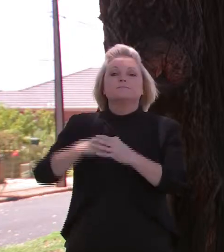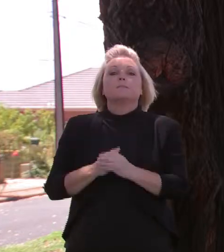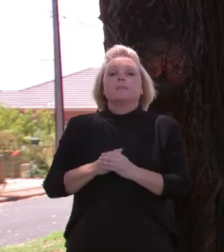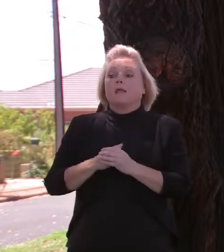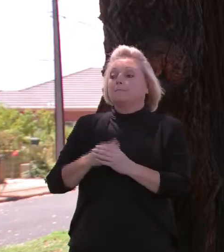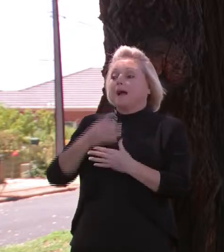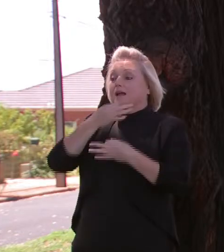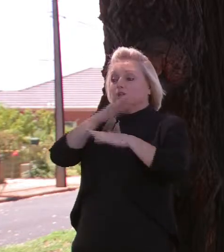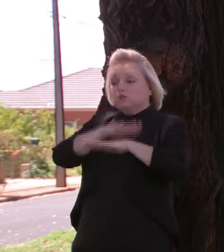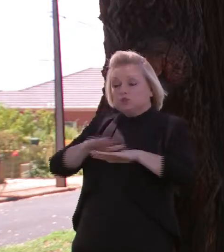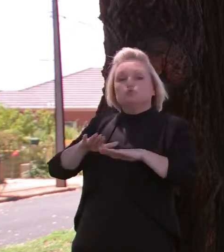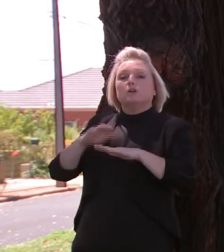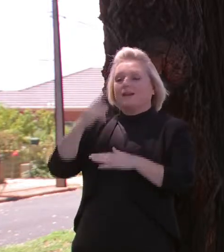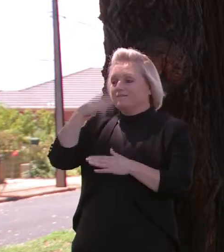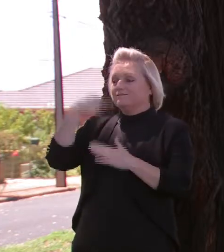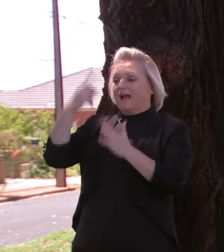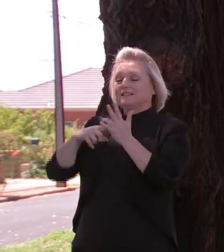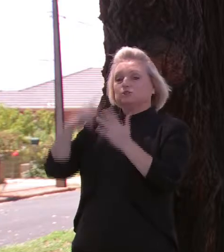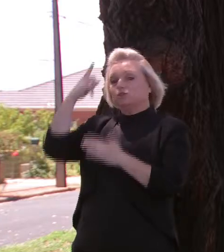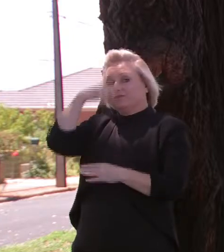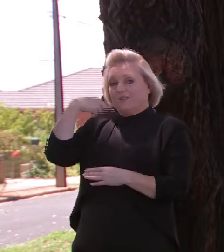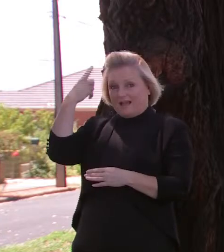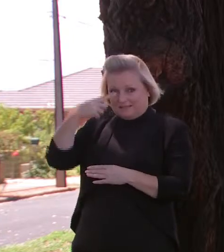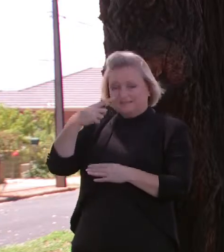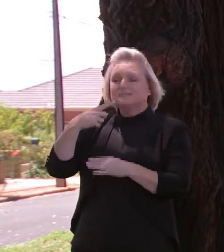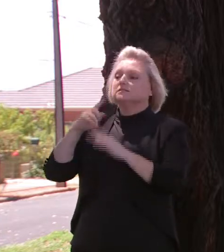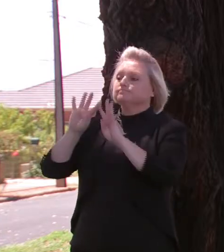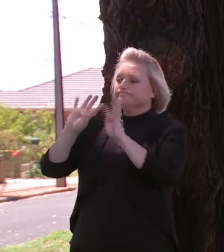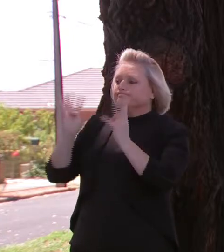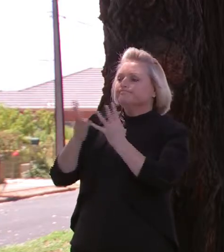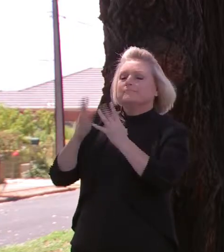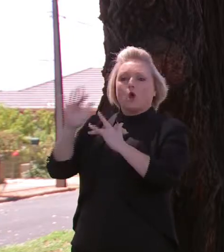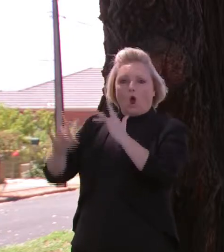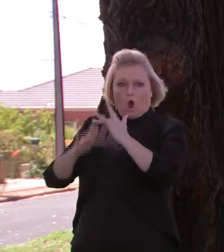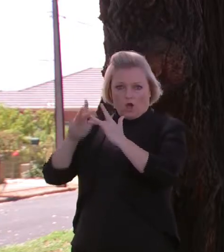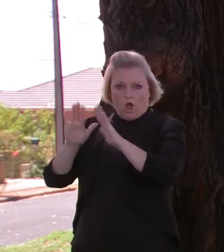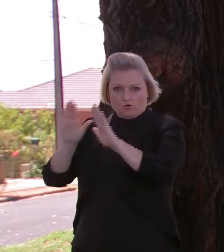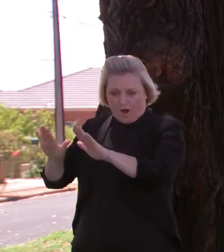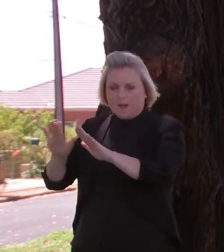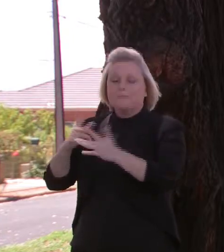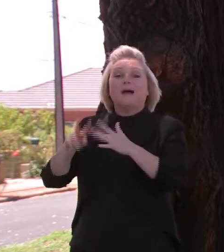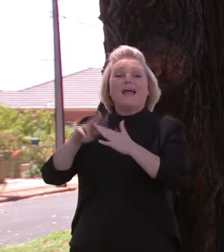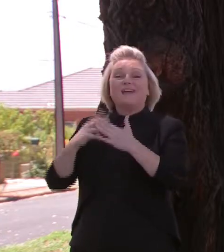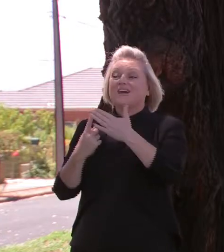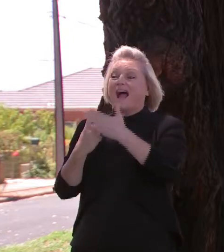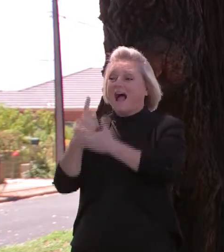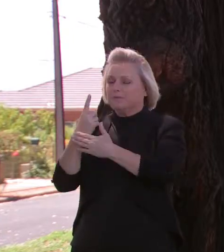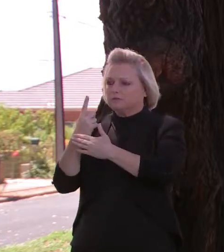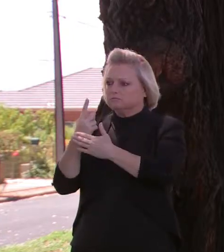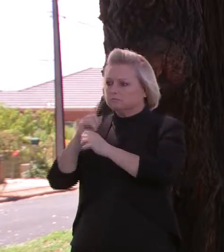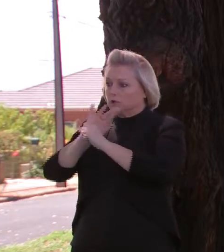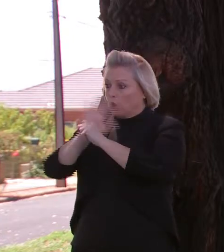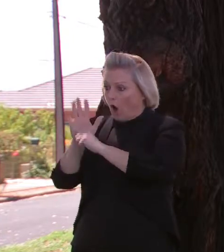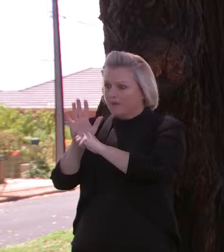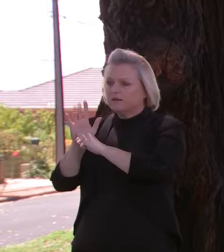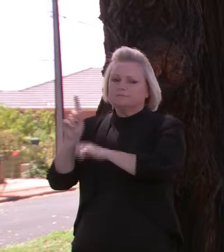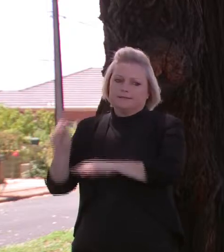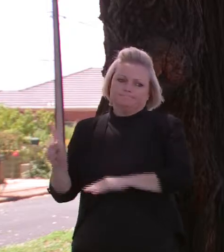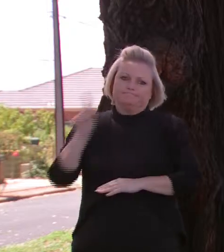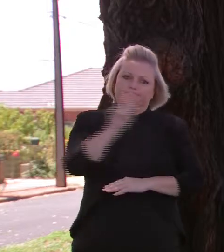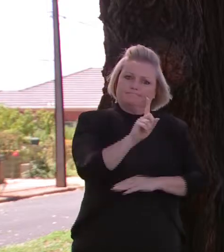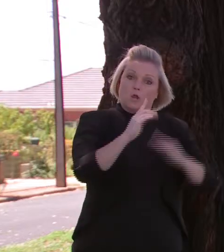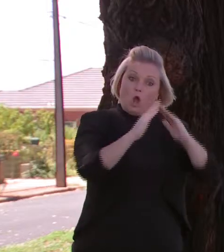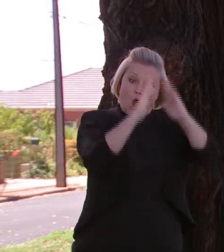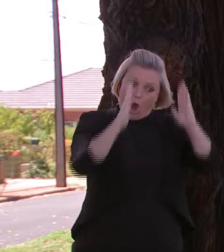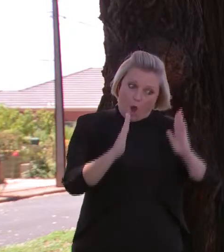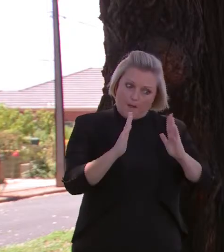face-to-face, it might be an example where a child contracts COVID and has to be isolating at home, or a child who is a close contact and